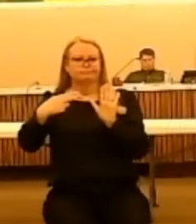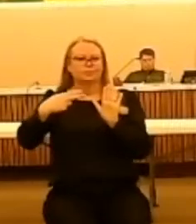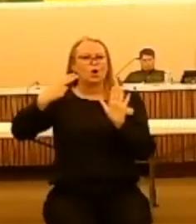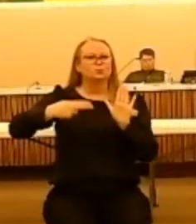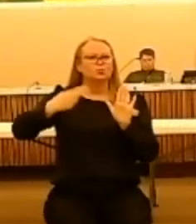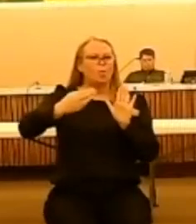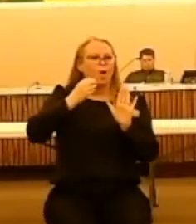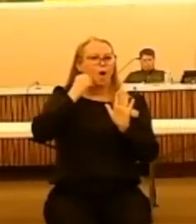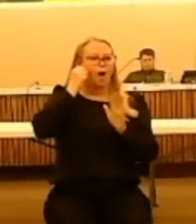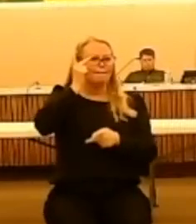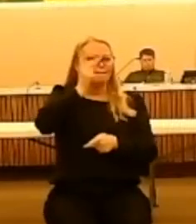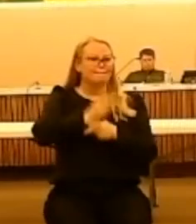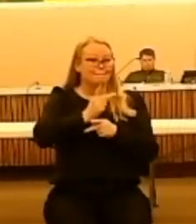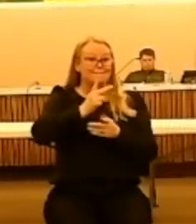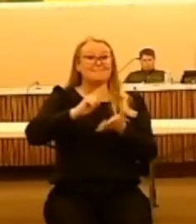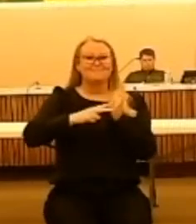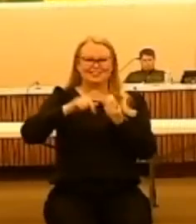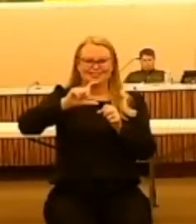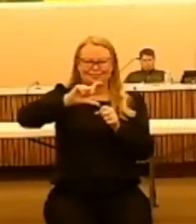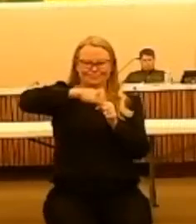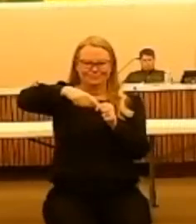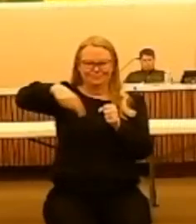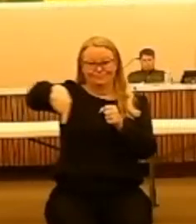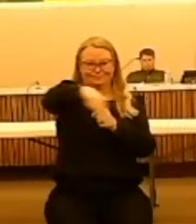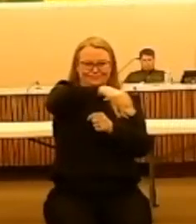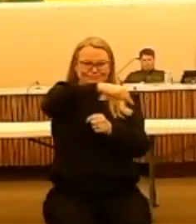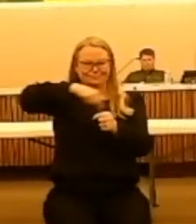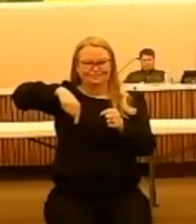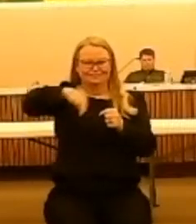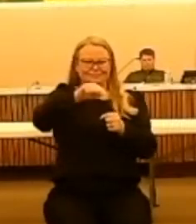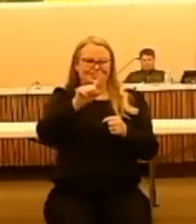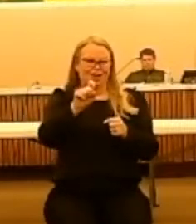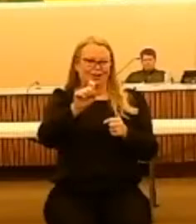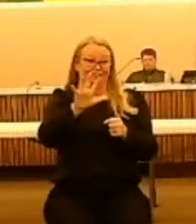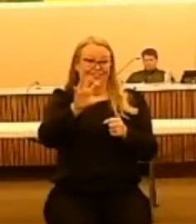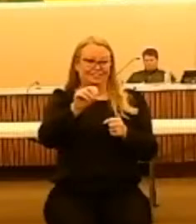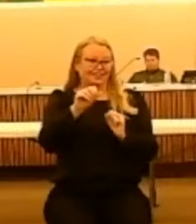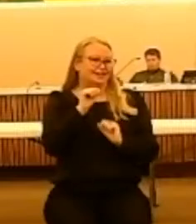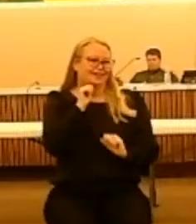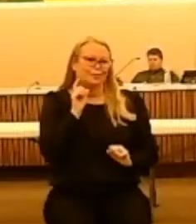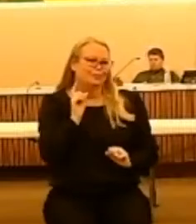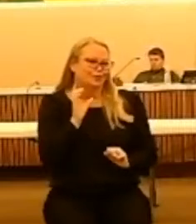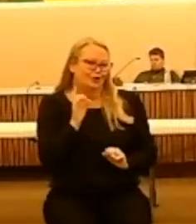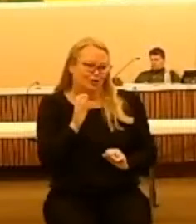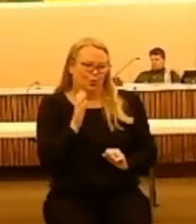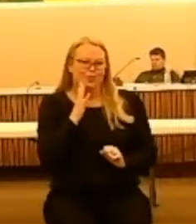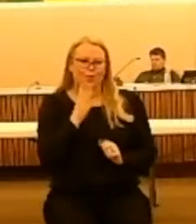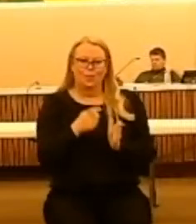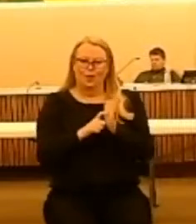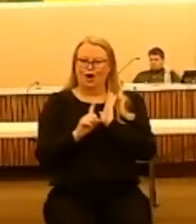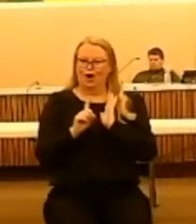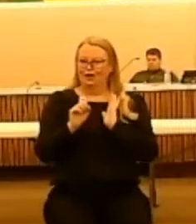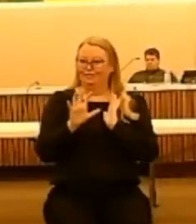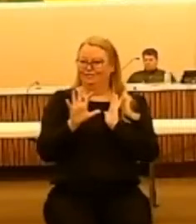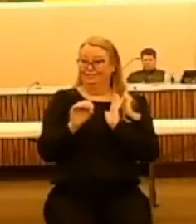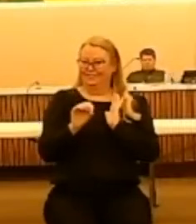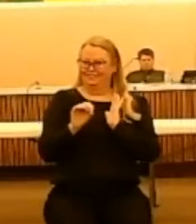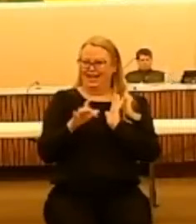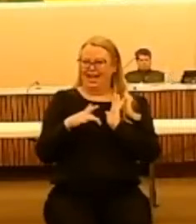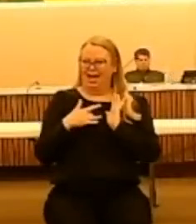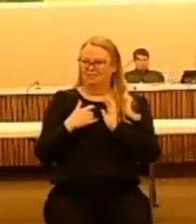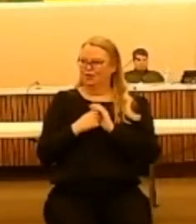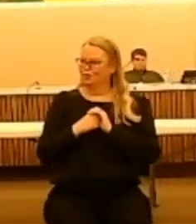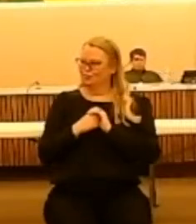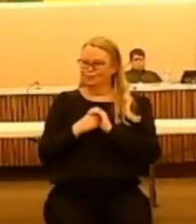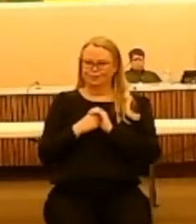would require a buffer zone of 150 feet compared to the 100 for residential. Since we are so